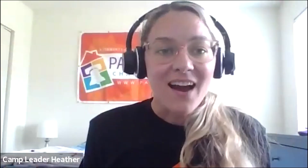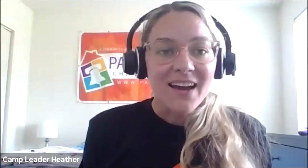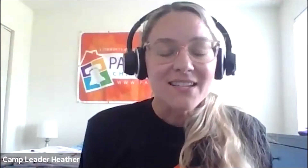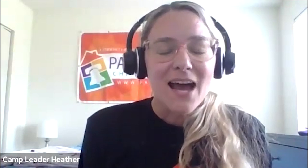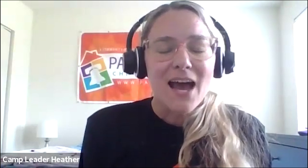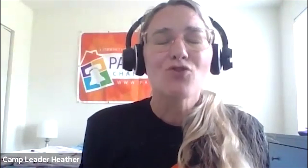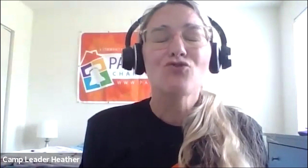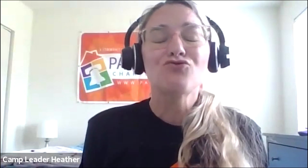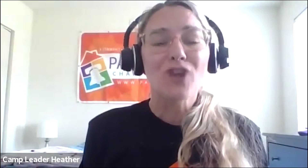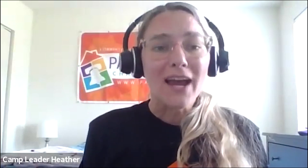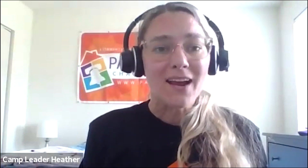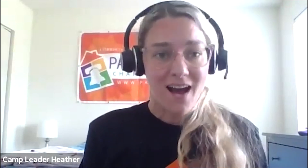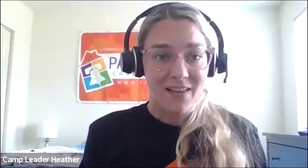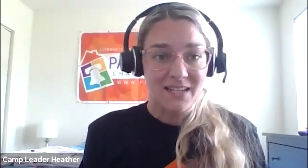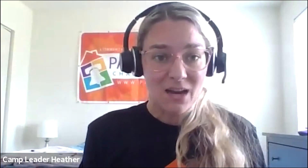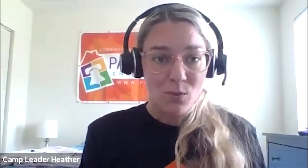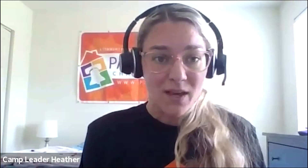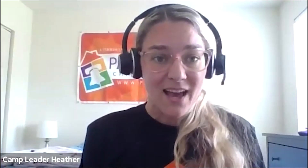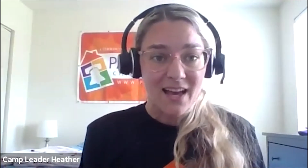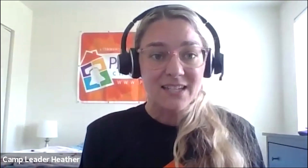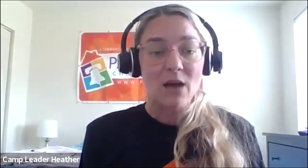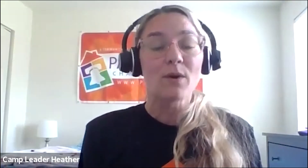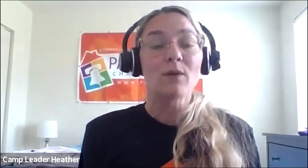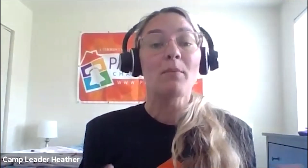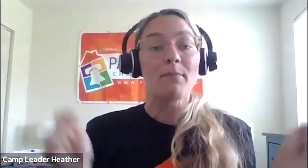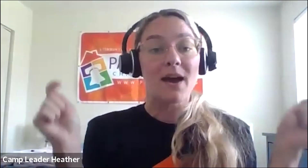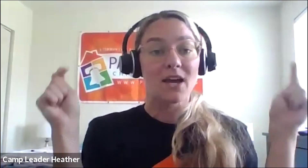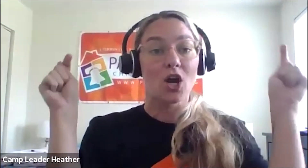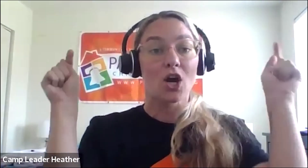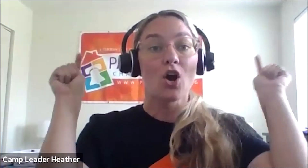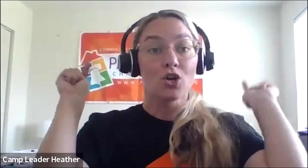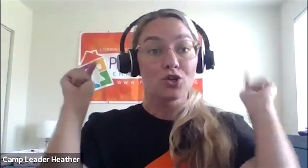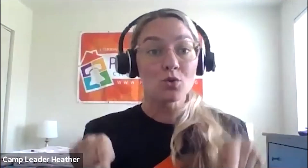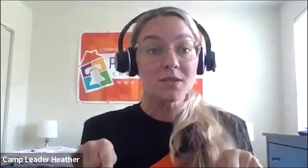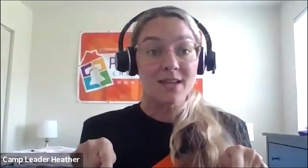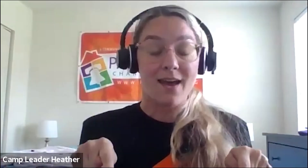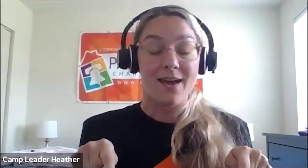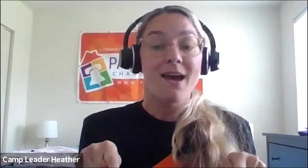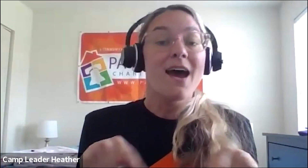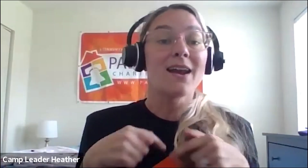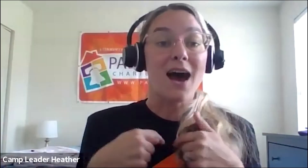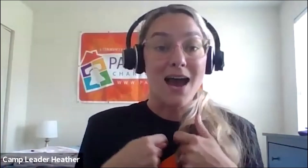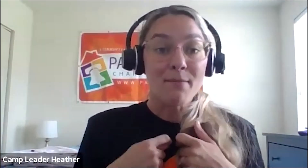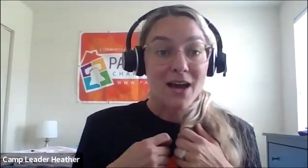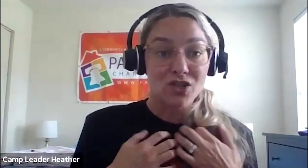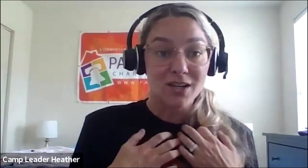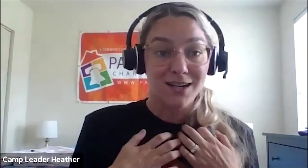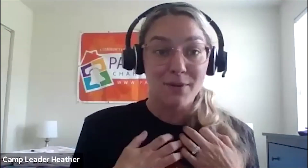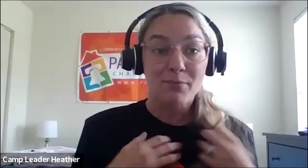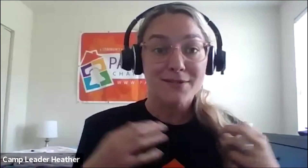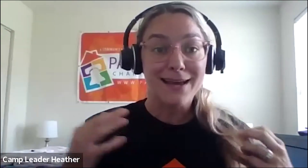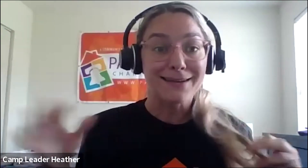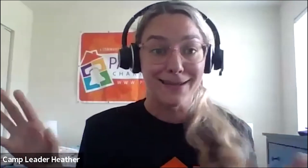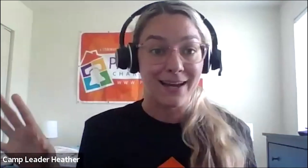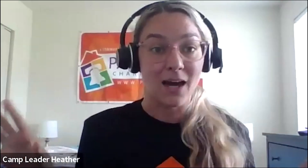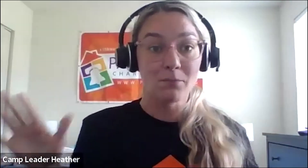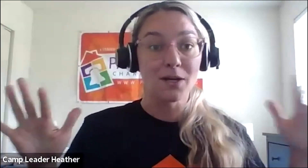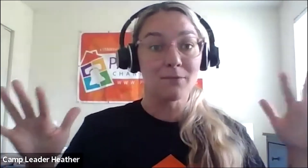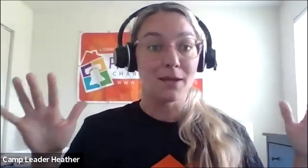guys, have a great holiday weekend, and we will be back here Tuesday. And I am actually going to be presenting. I'm going to be